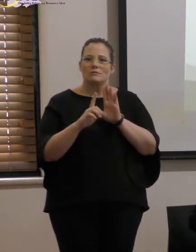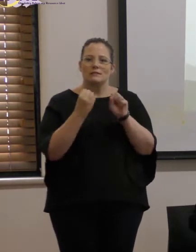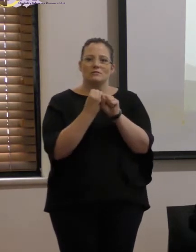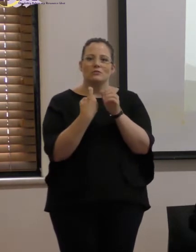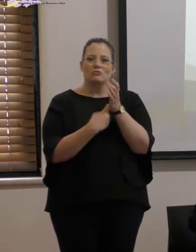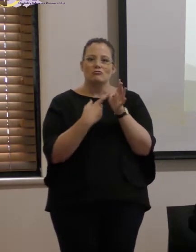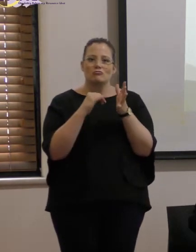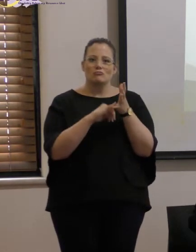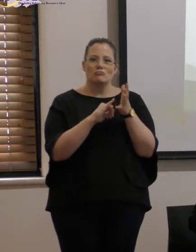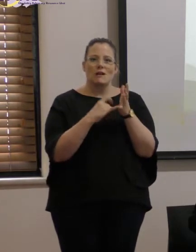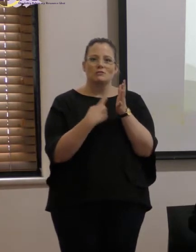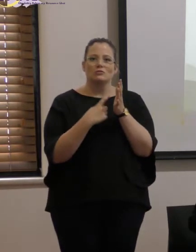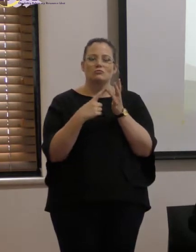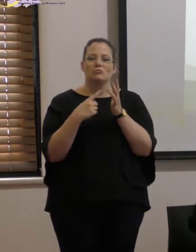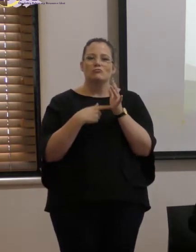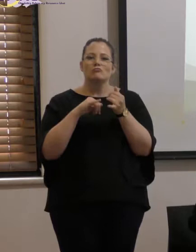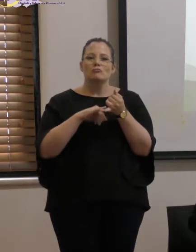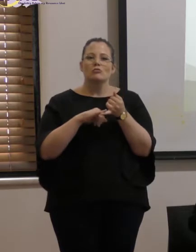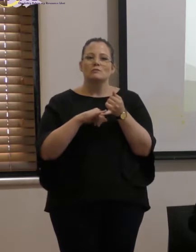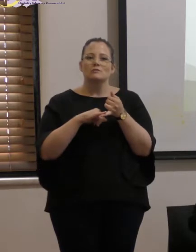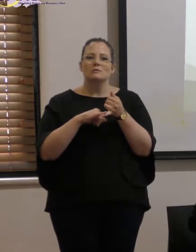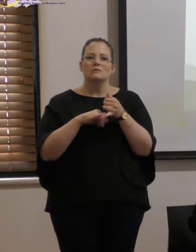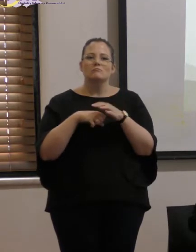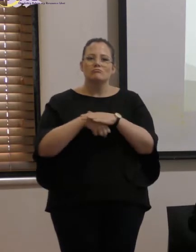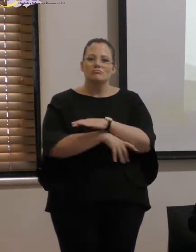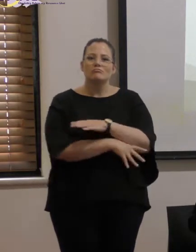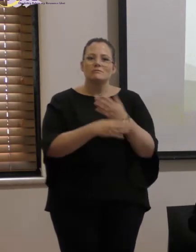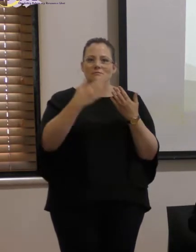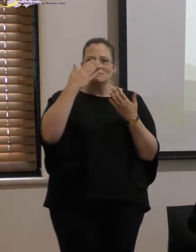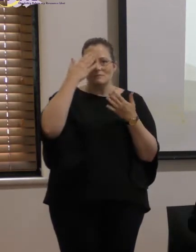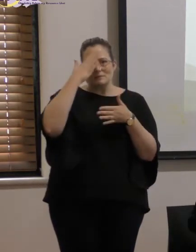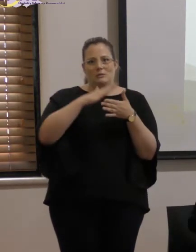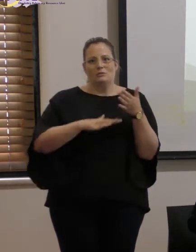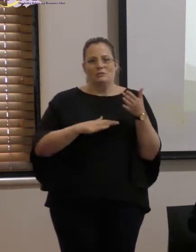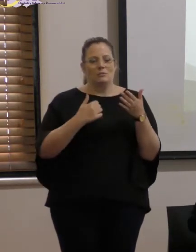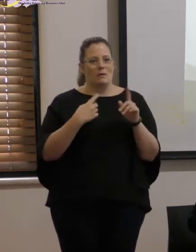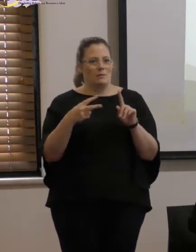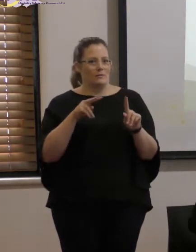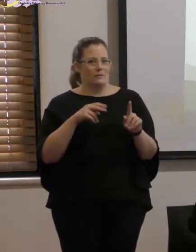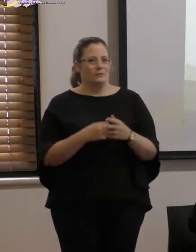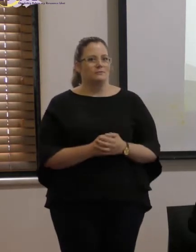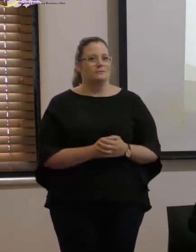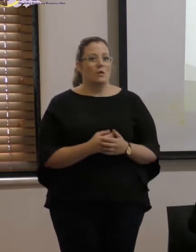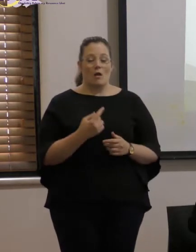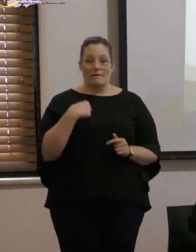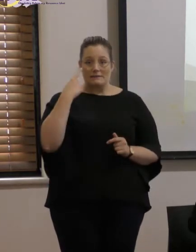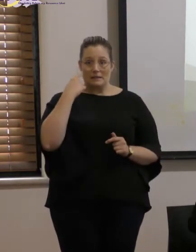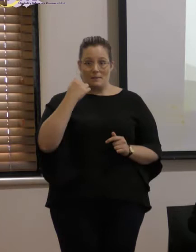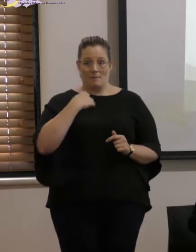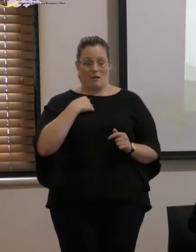point of view. One of the things that we observe in our experience is that schools are